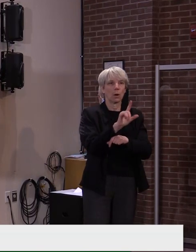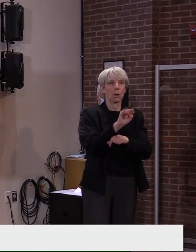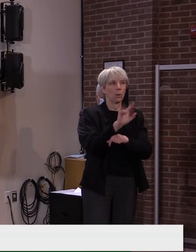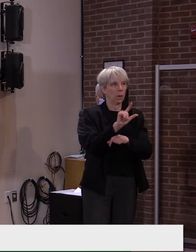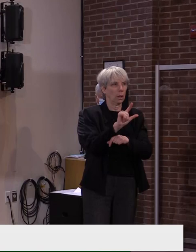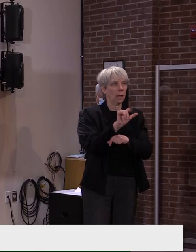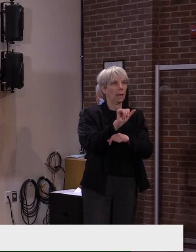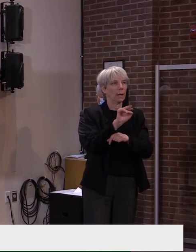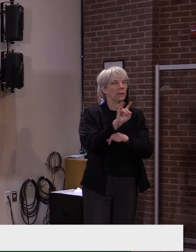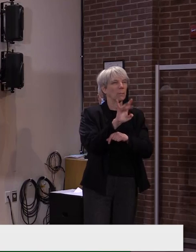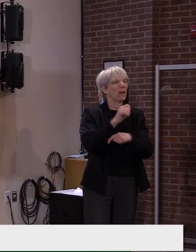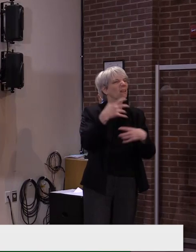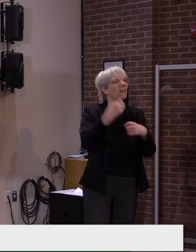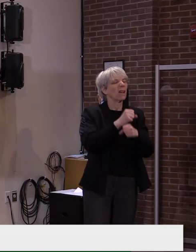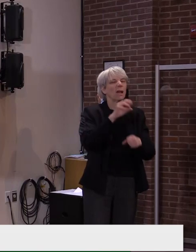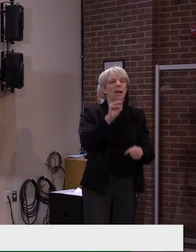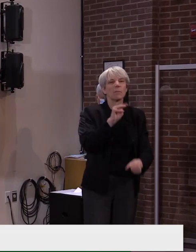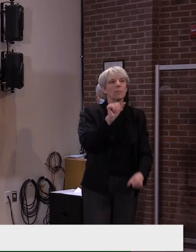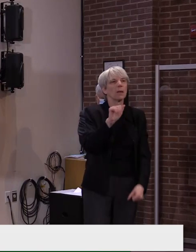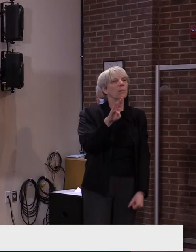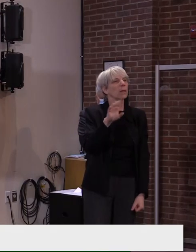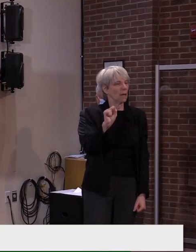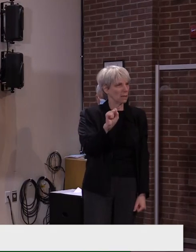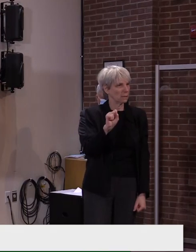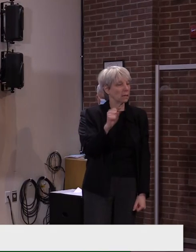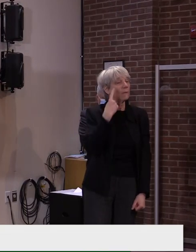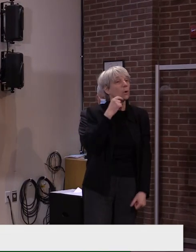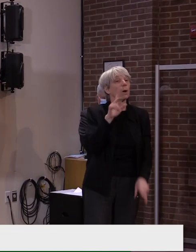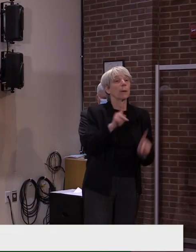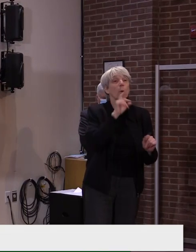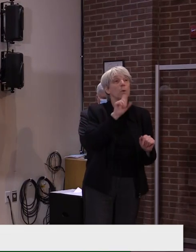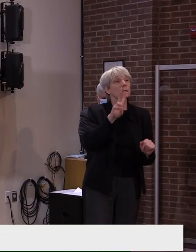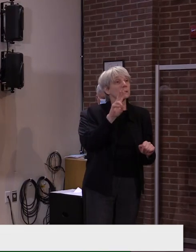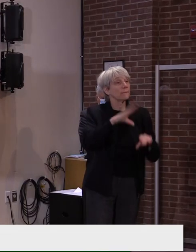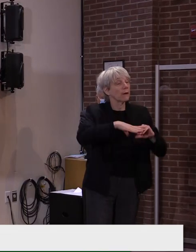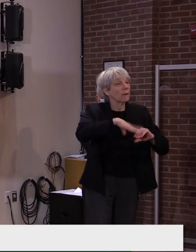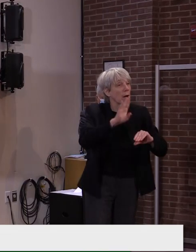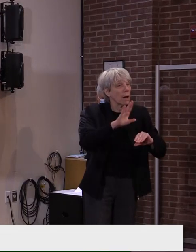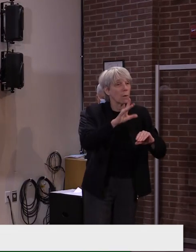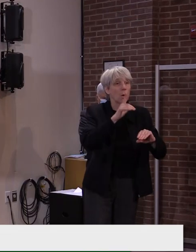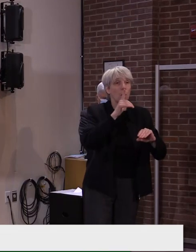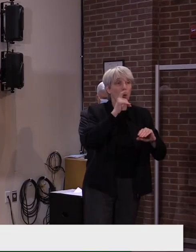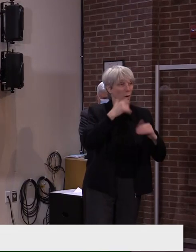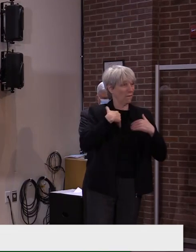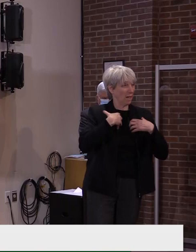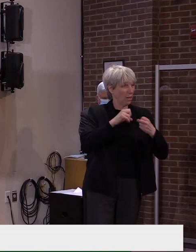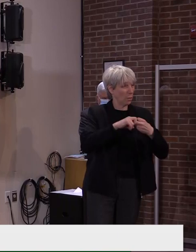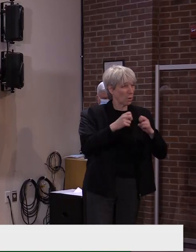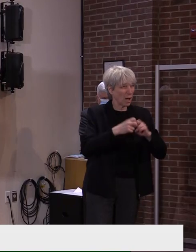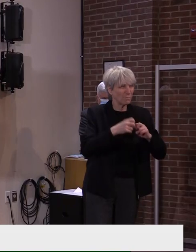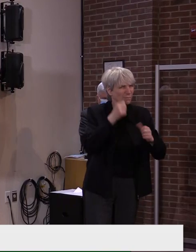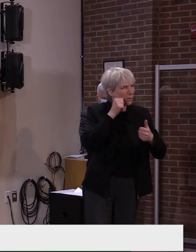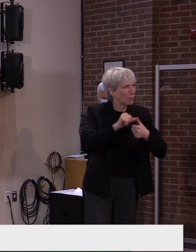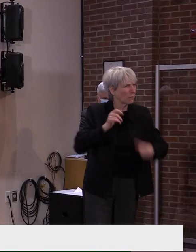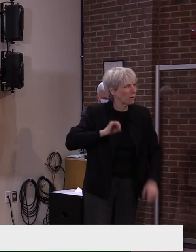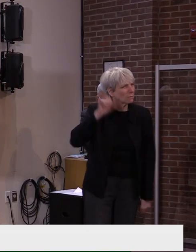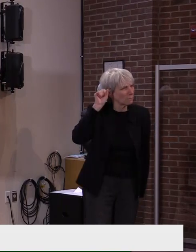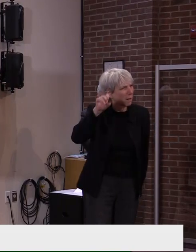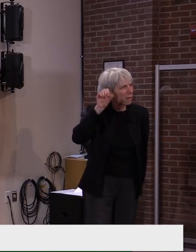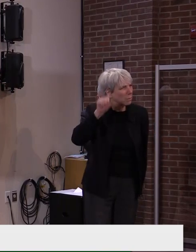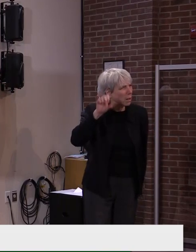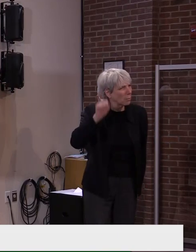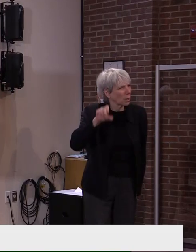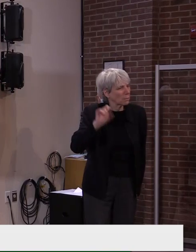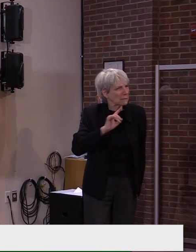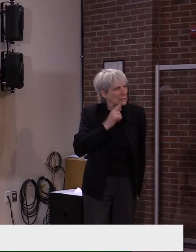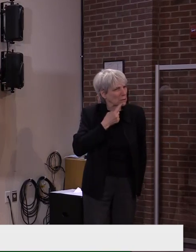older or those with certain medical conditions. The same long list that I've recited here many times and that